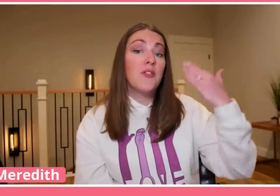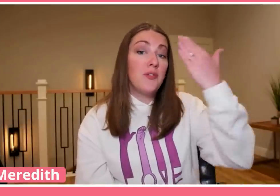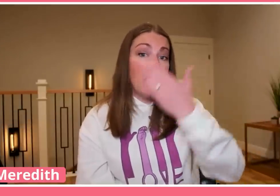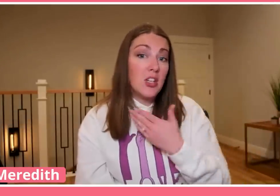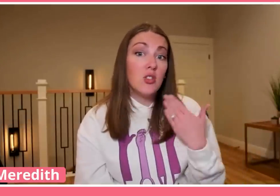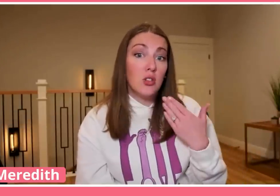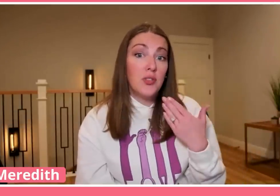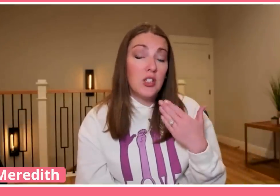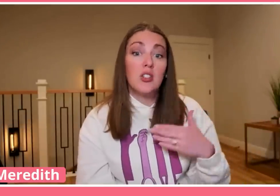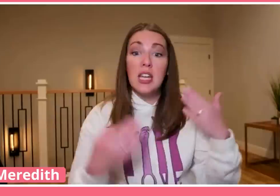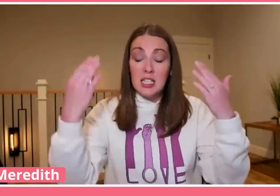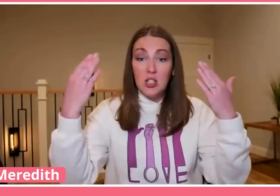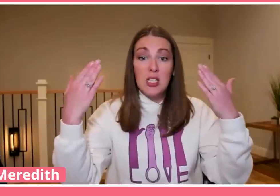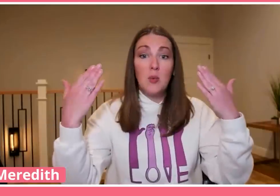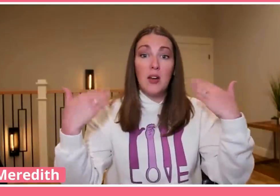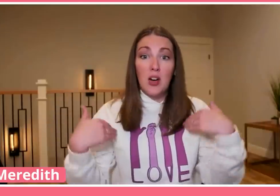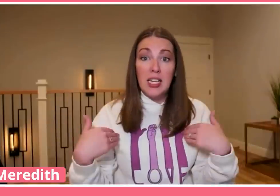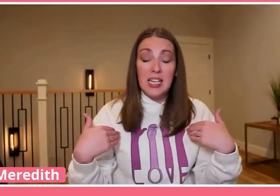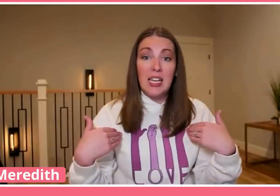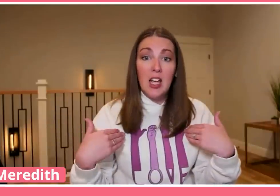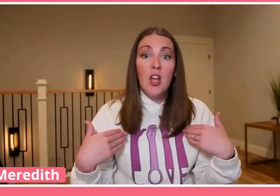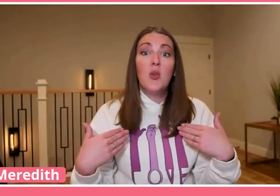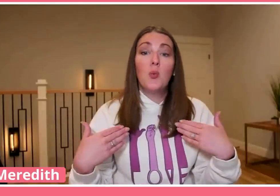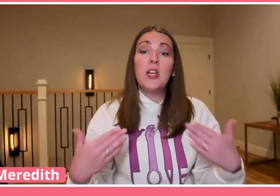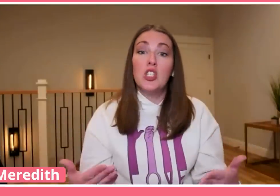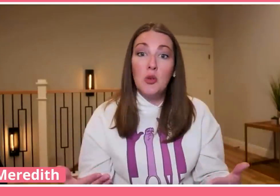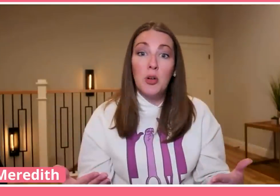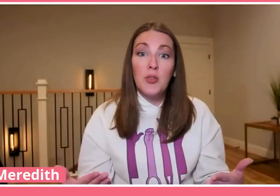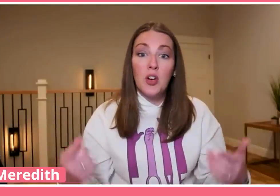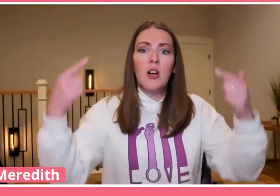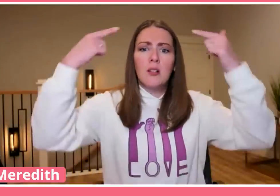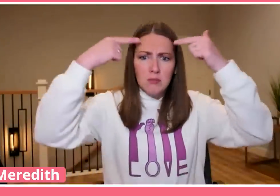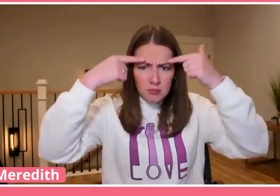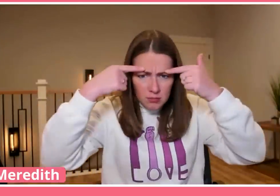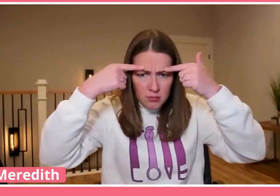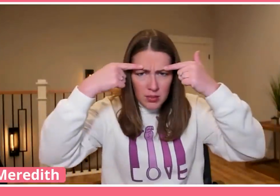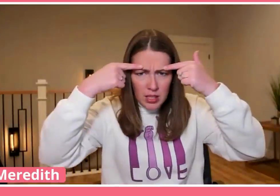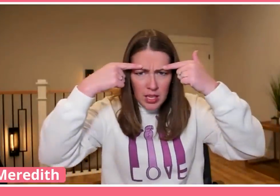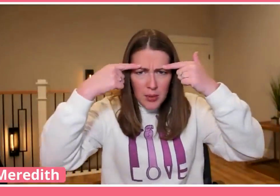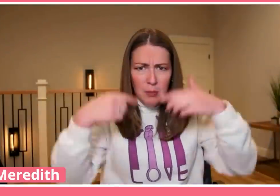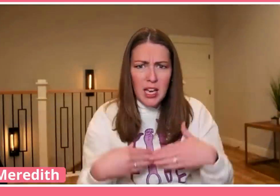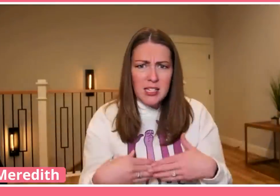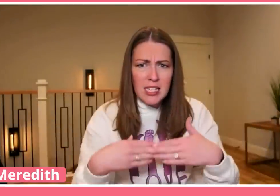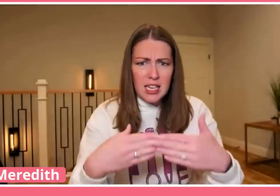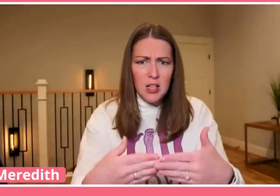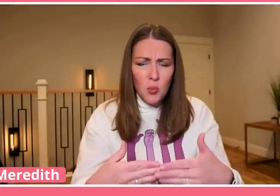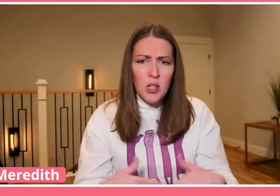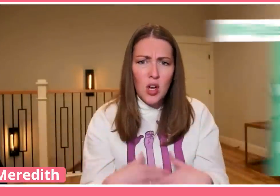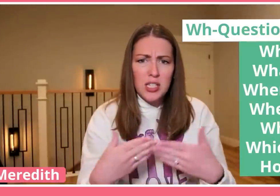facial features. Like, did you see whenever I did, which do you prefer? Because I did what's called a